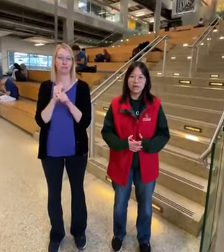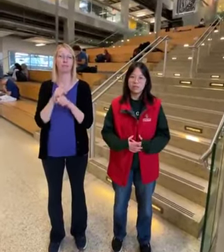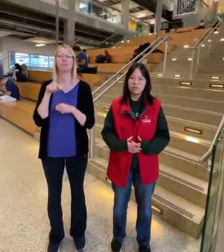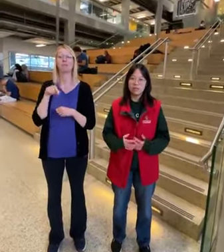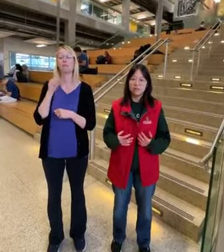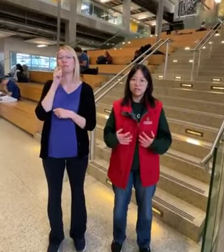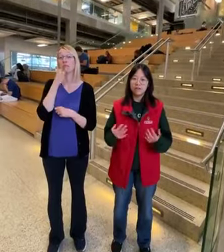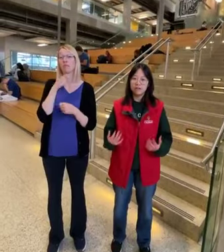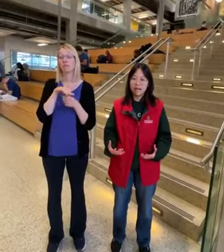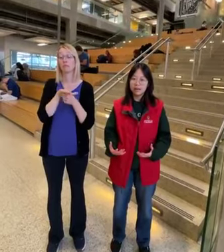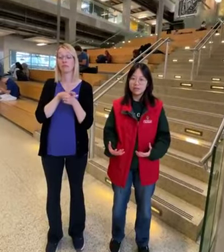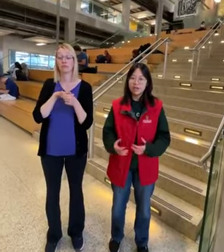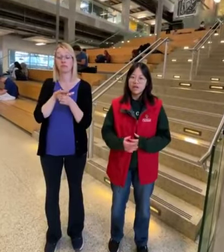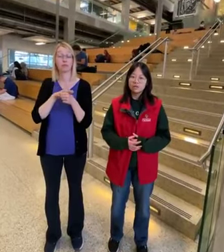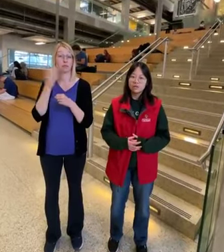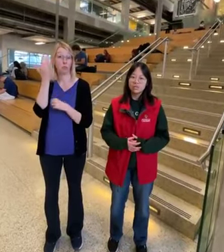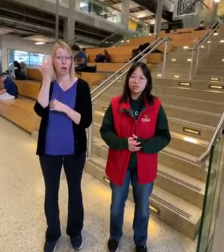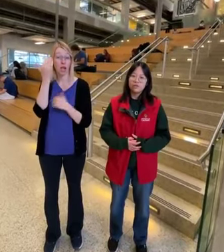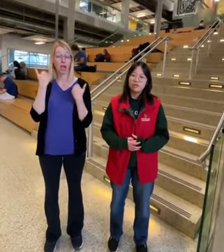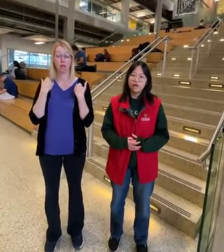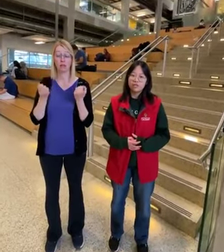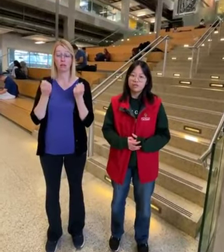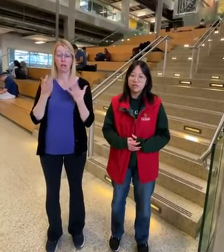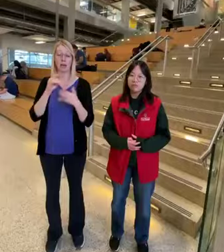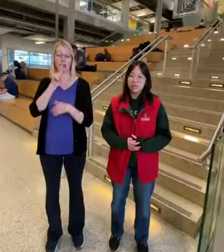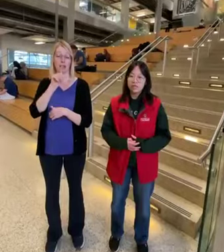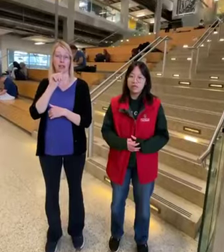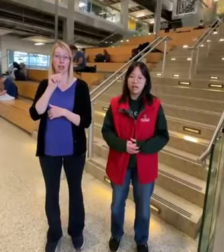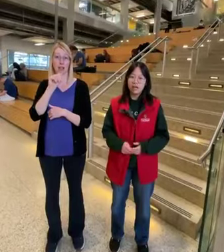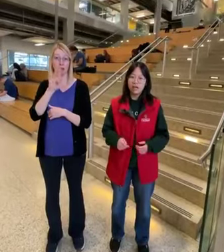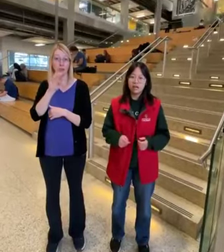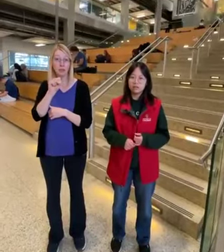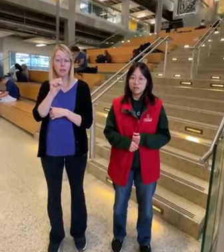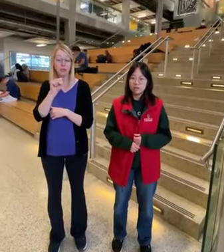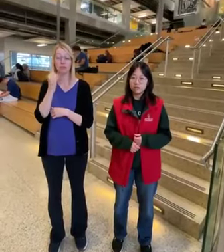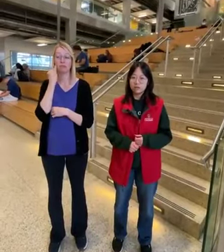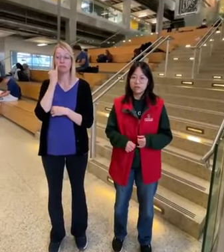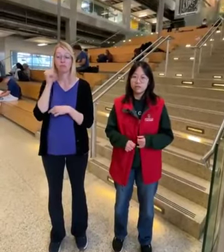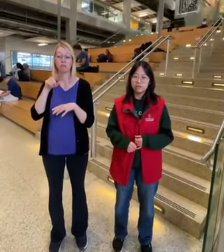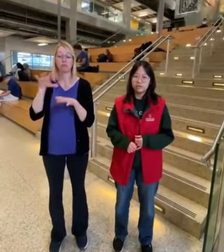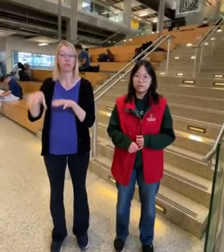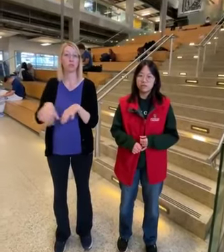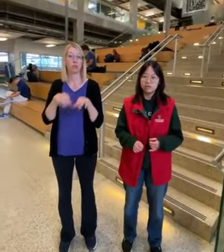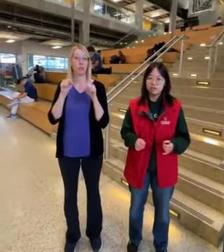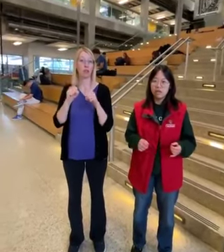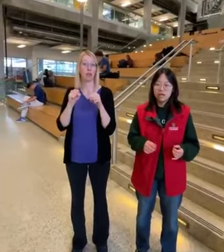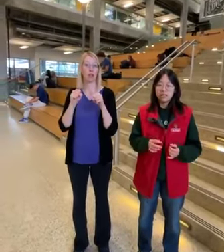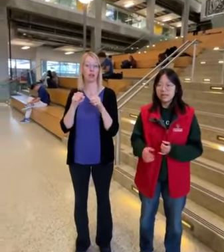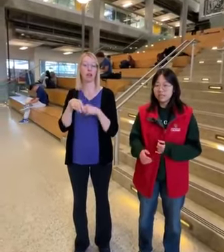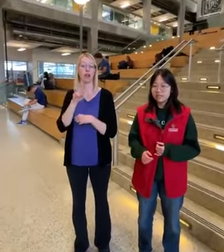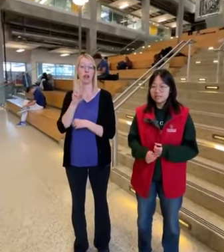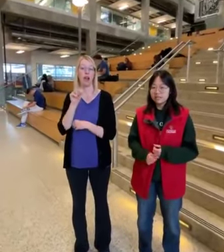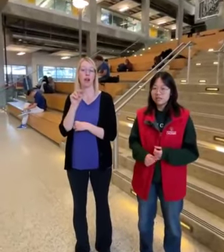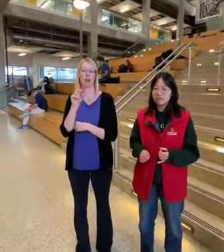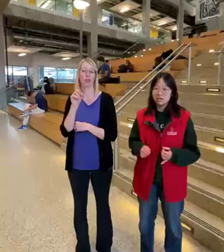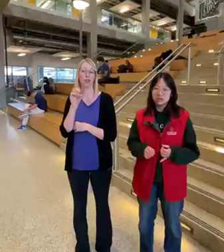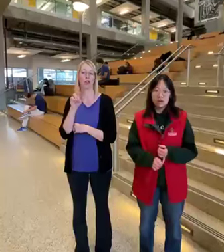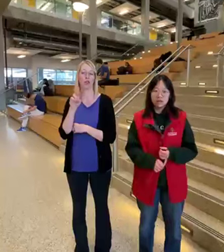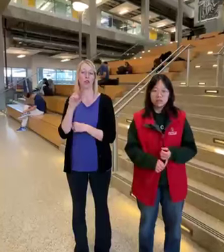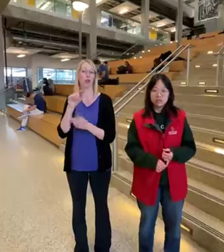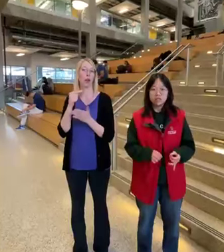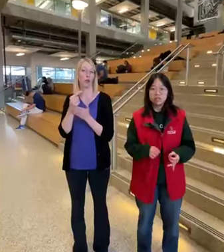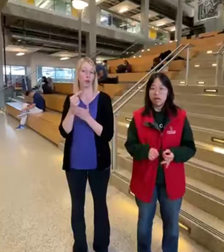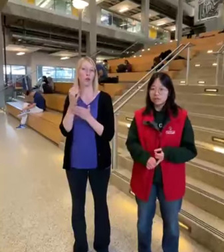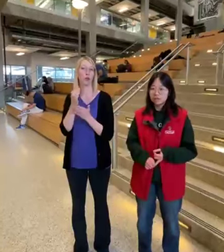campus because it houses a bunch of our labs. So essentially if you find yourself taking a undergraduate course that is related to the sciences such